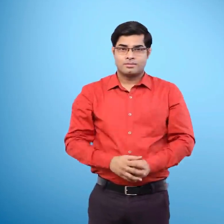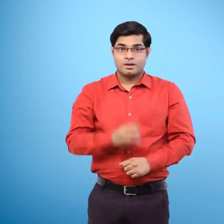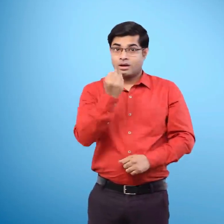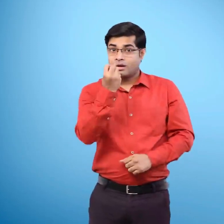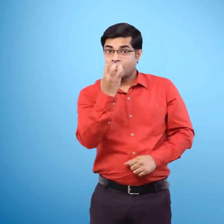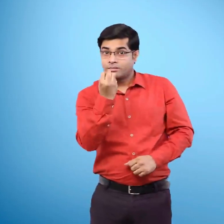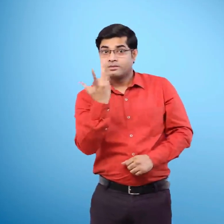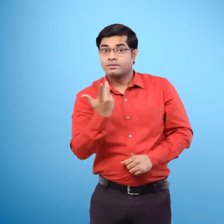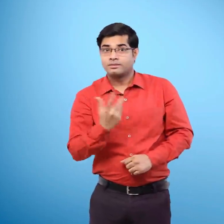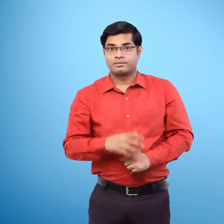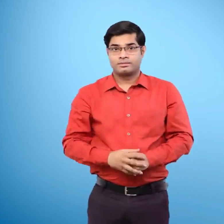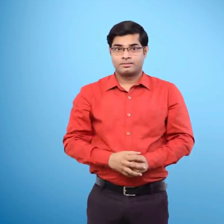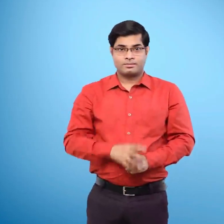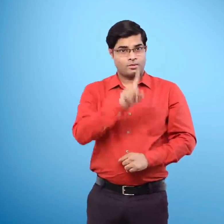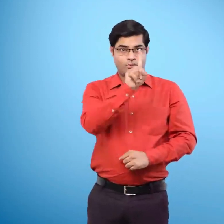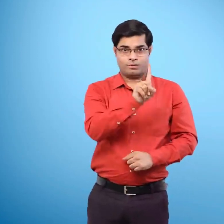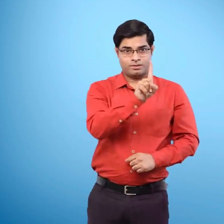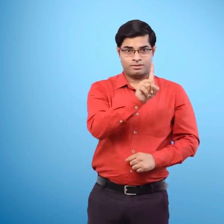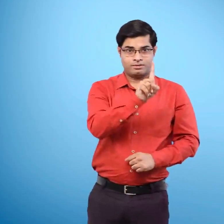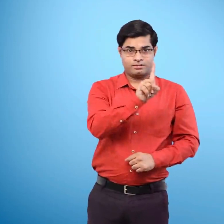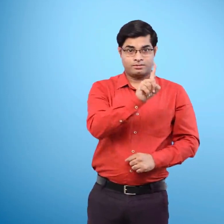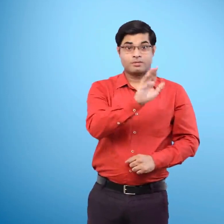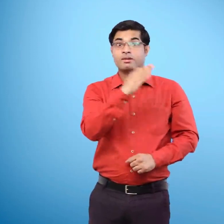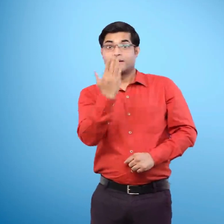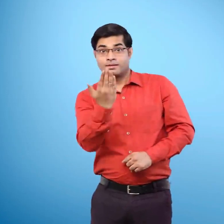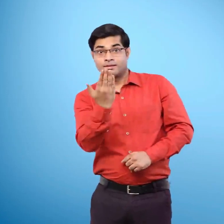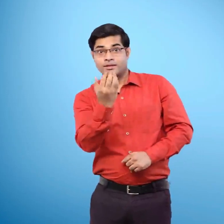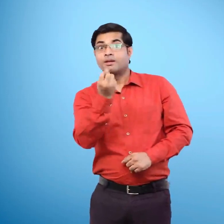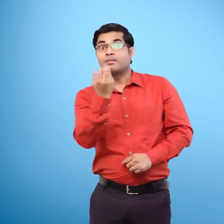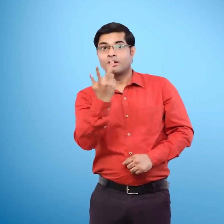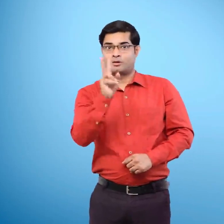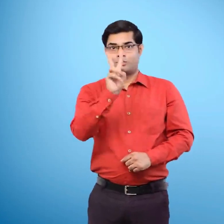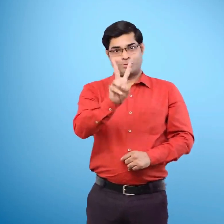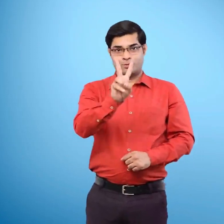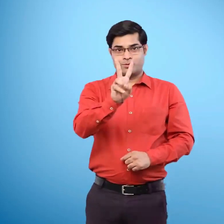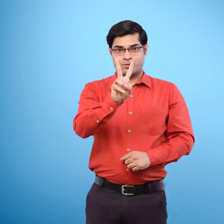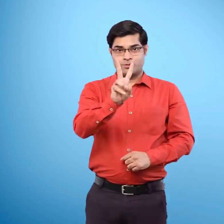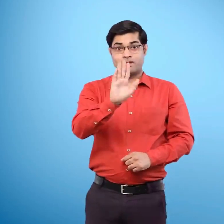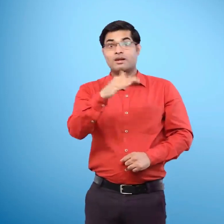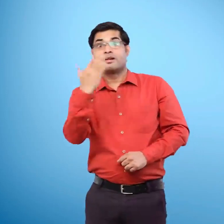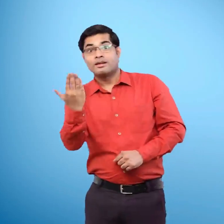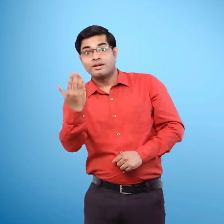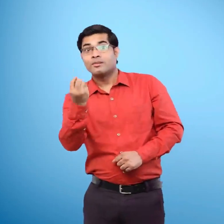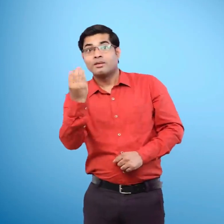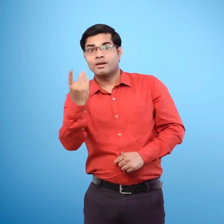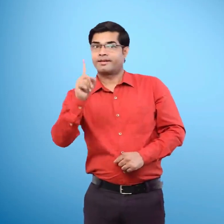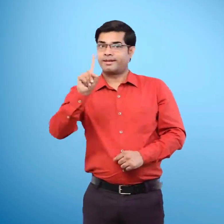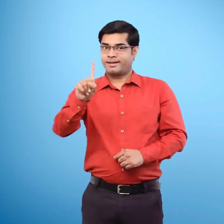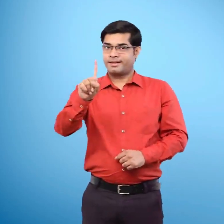Box 1, number 1. Box 2, number 2. Box 3, number